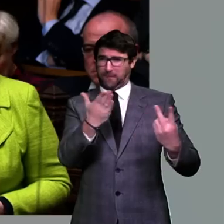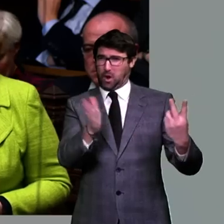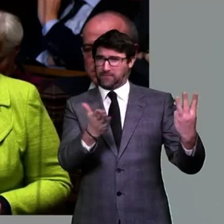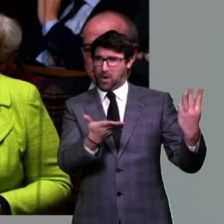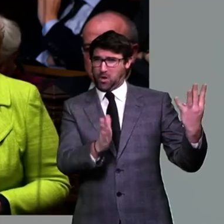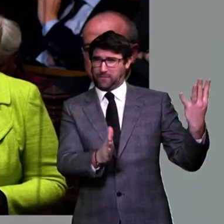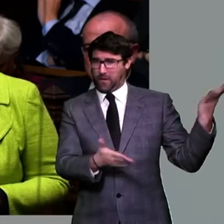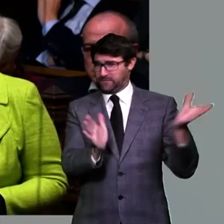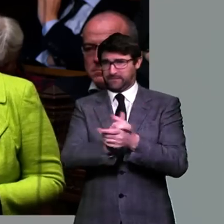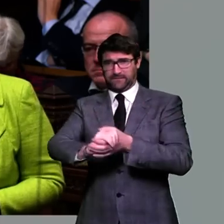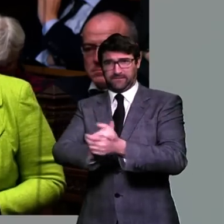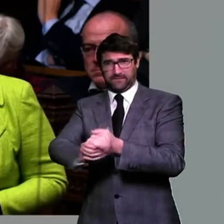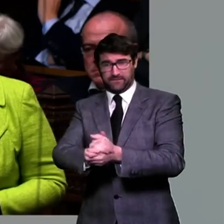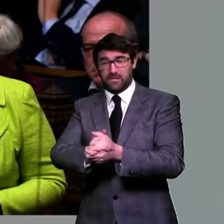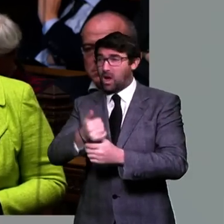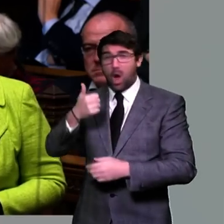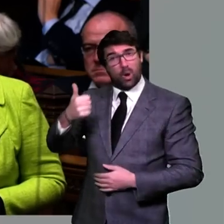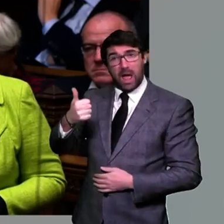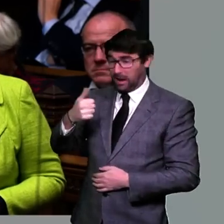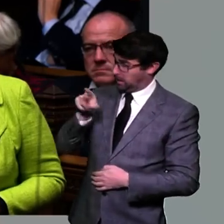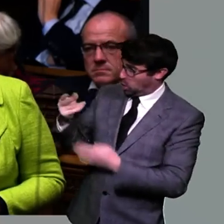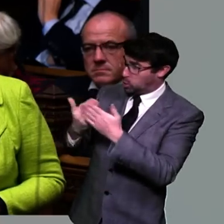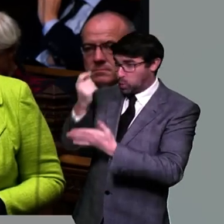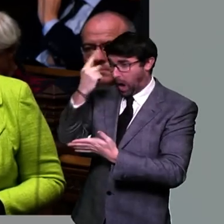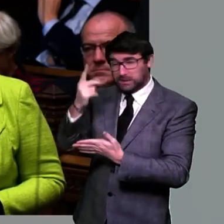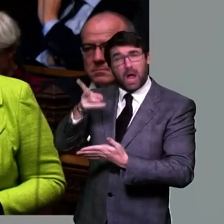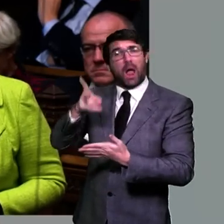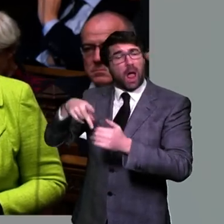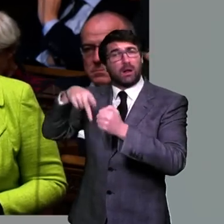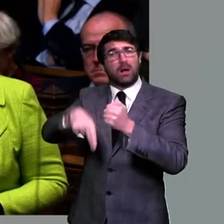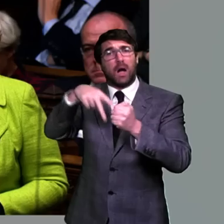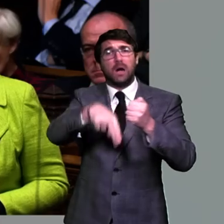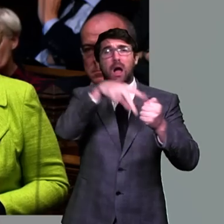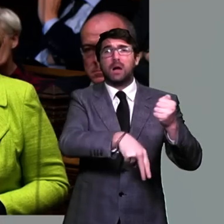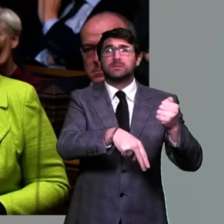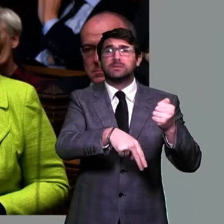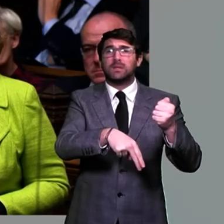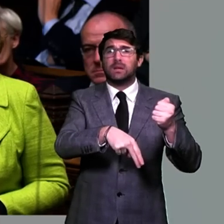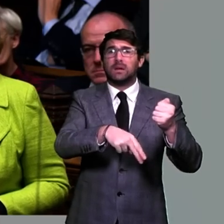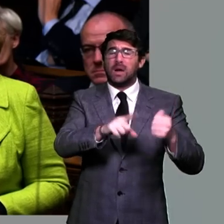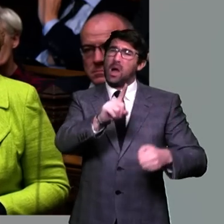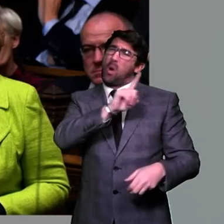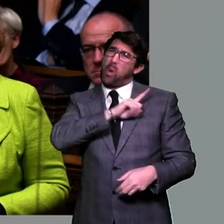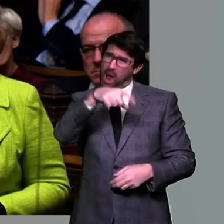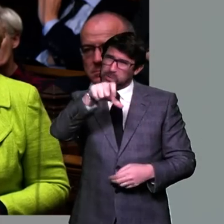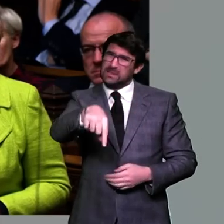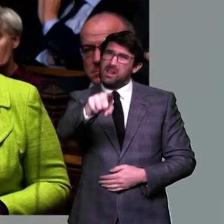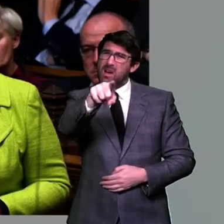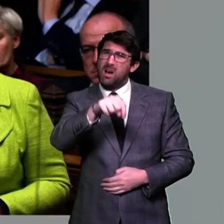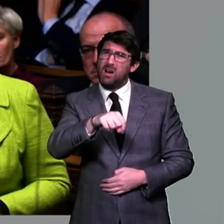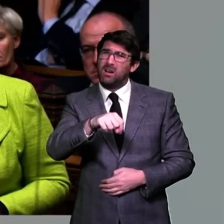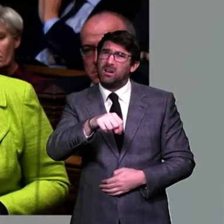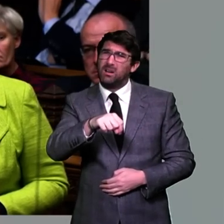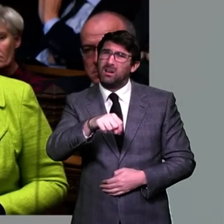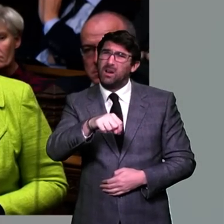austerity. So I'd like to ask the Prime Minister and those sitting behind her, why is she still at the dispatch box? And when